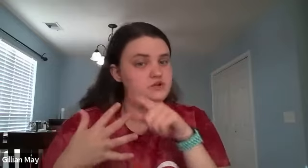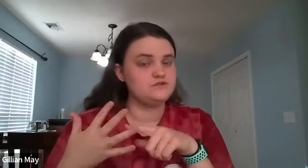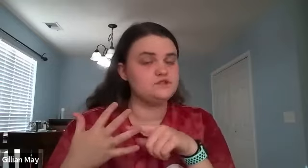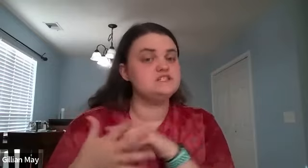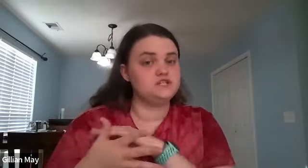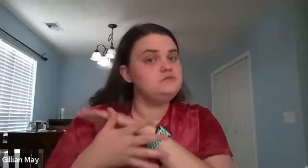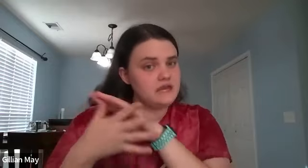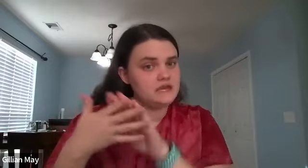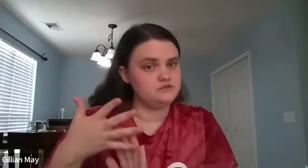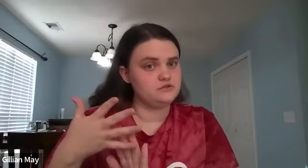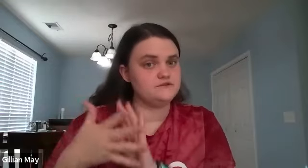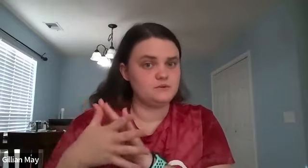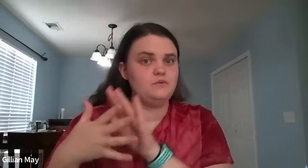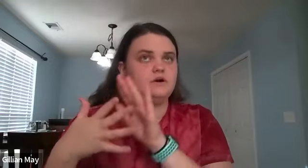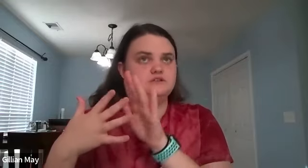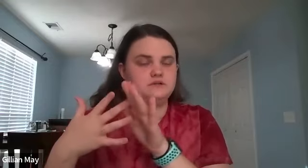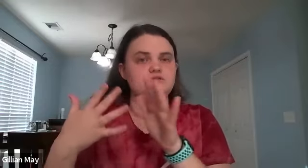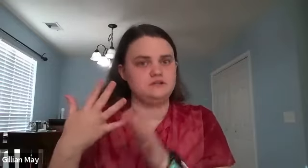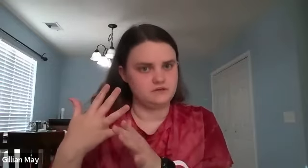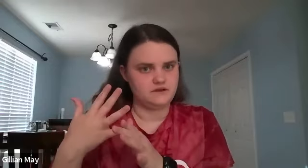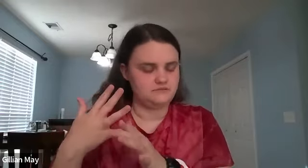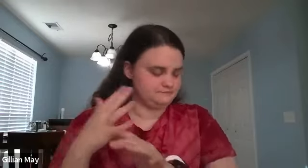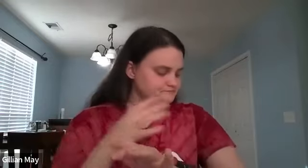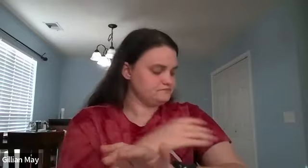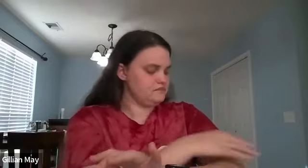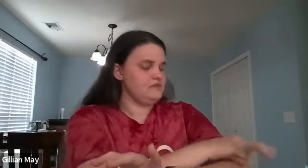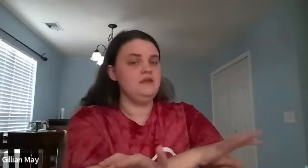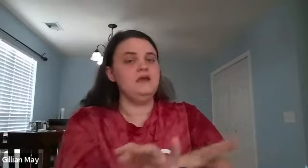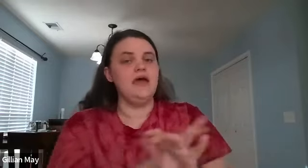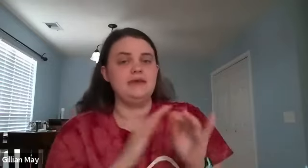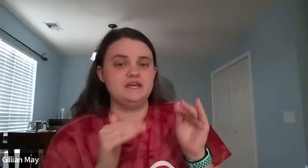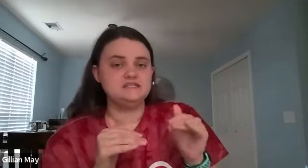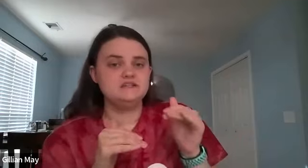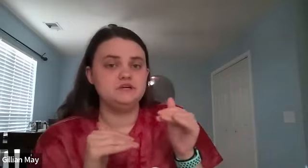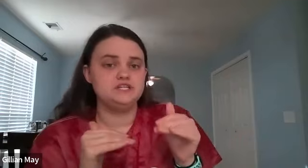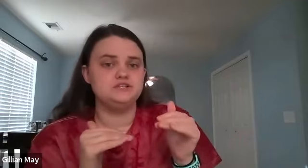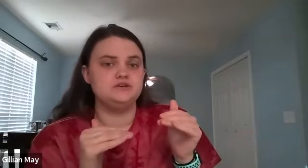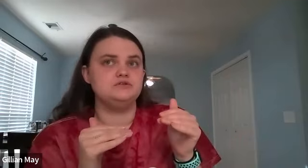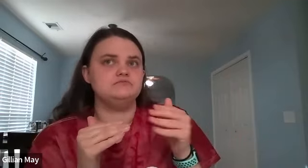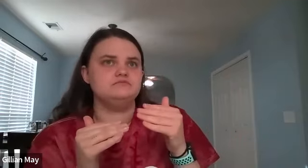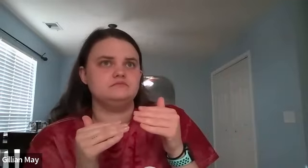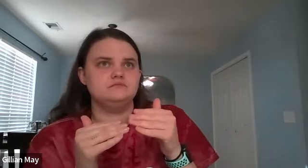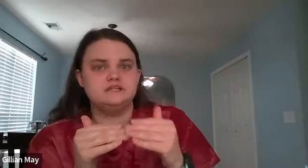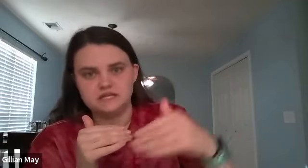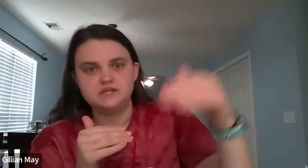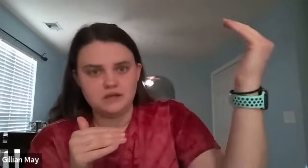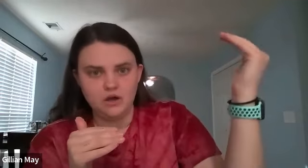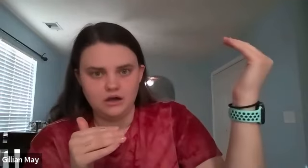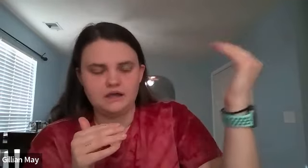those first is because you can do those for 21, 23, and 25. And basically what you do, continuing on,